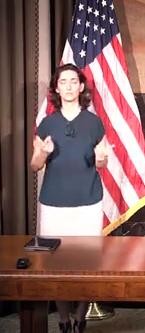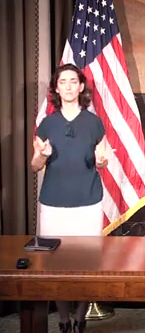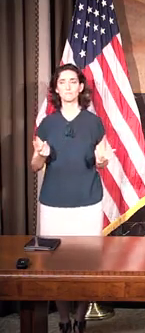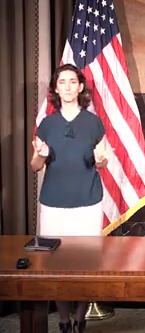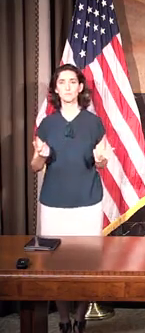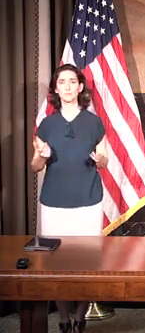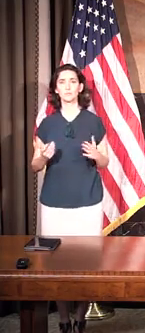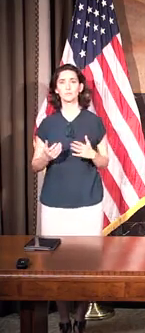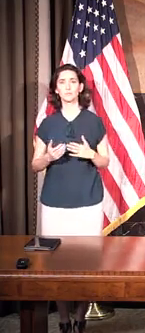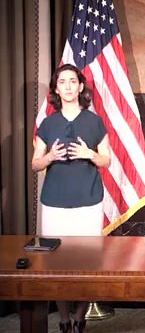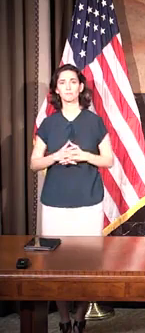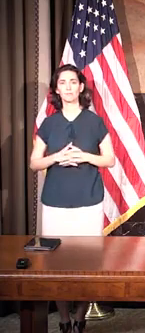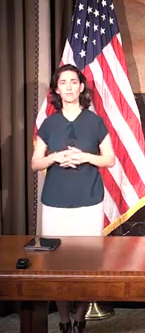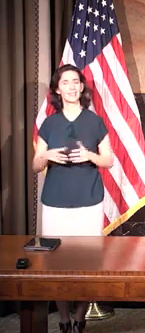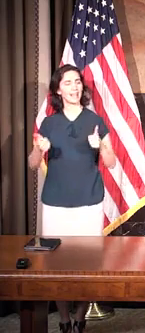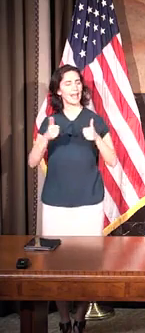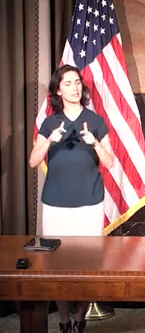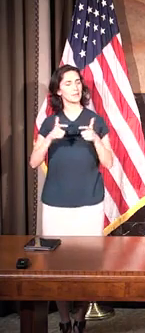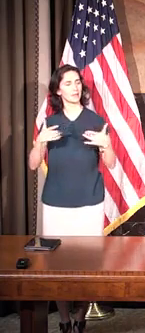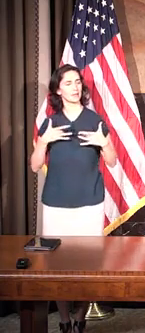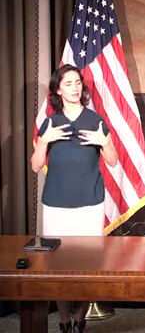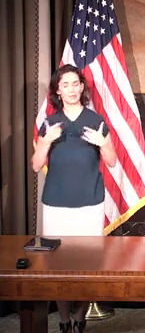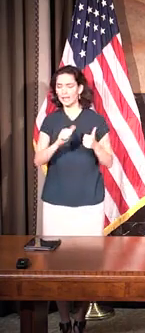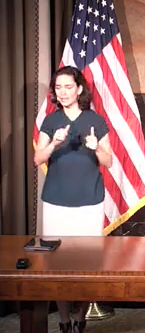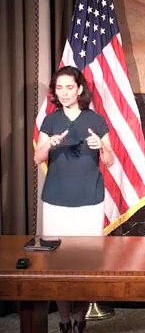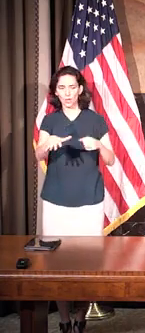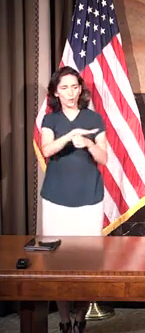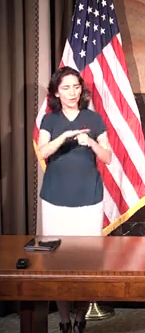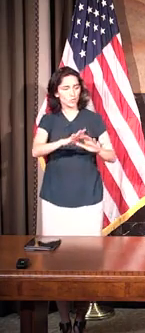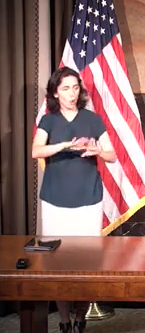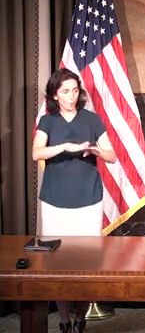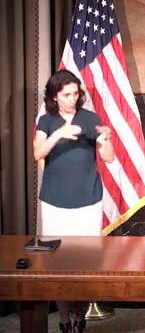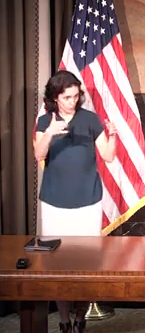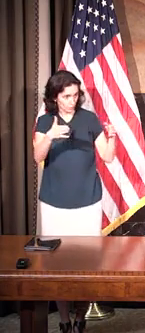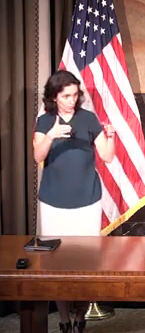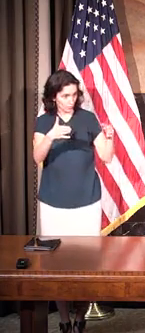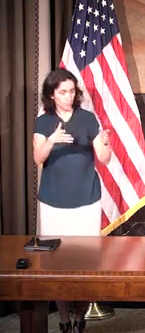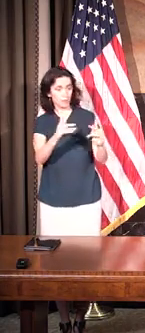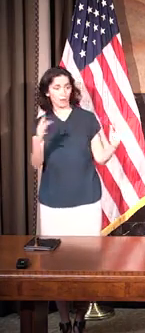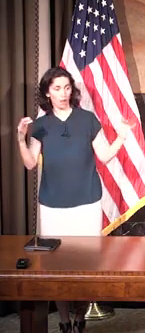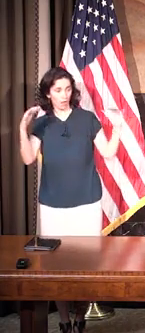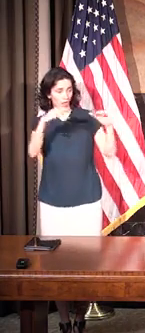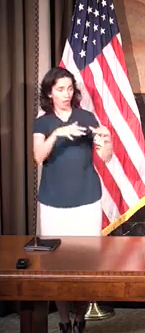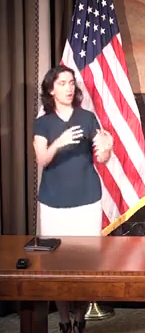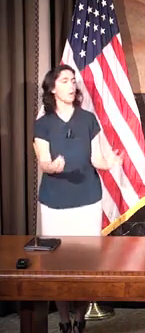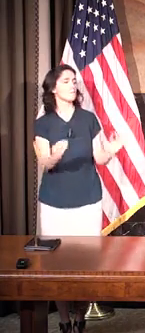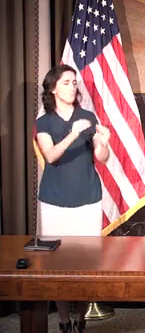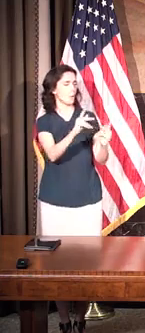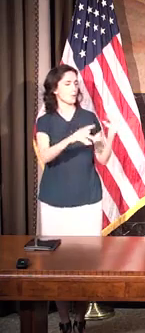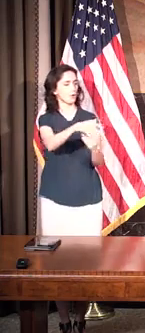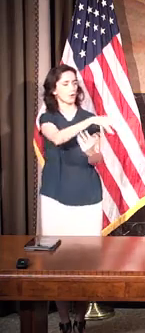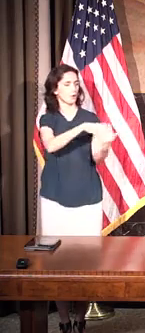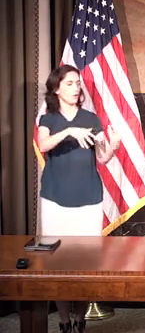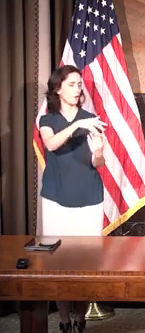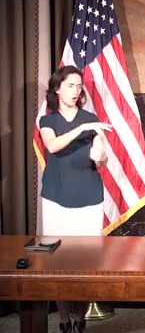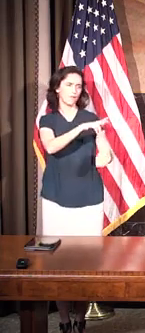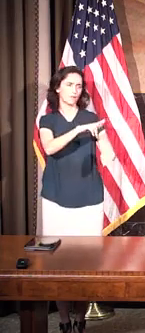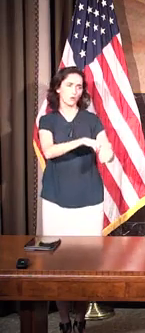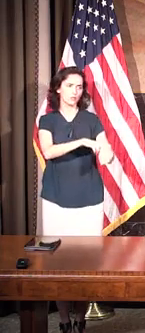have any venue that's open, you're gonna have more people there coming into contact with one